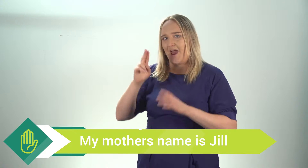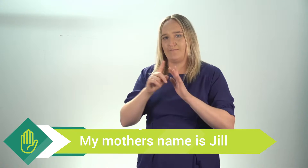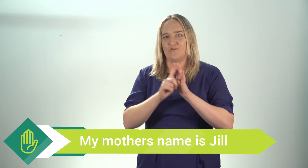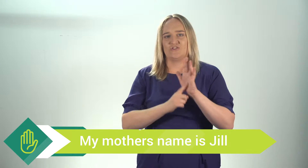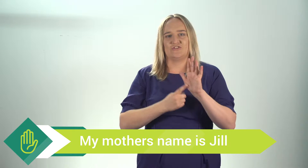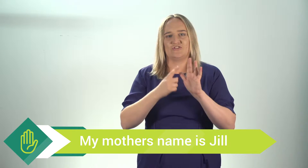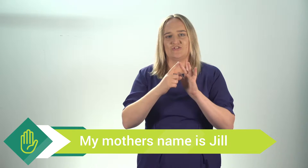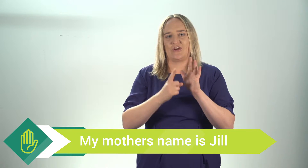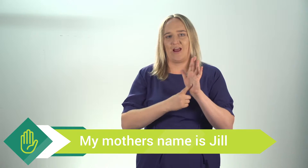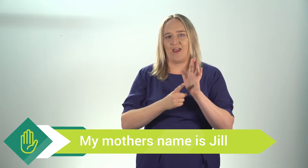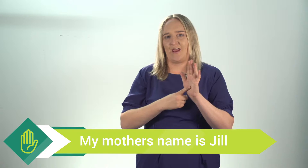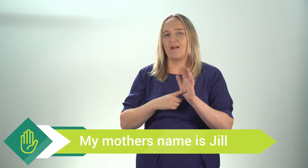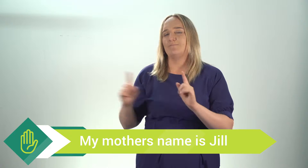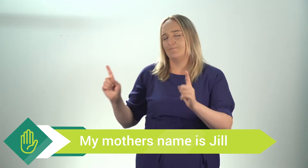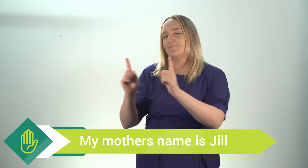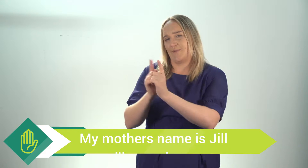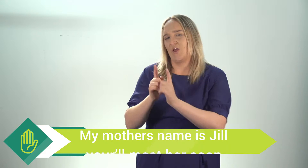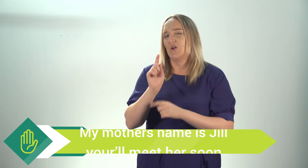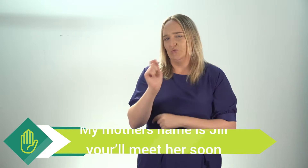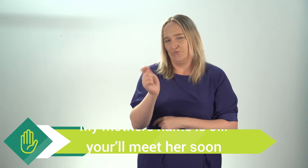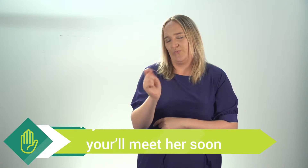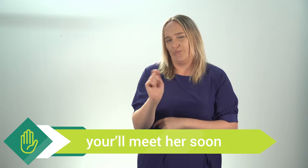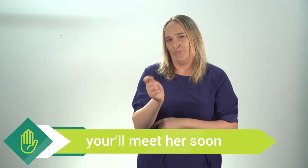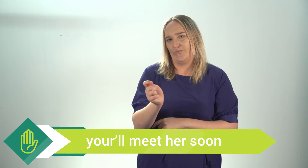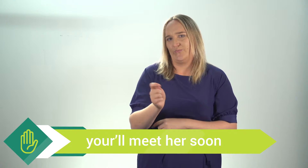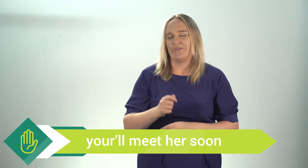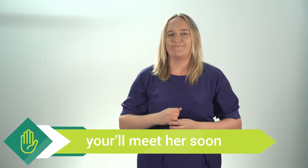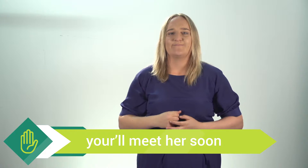My mother's name is Jill. You will meet her soon.